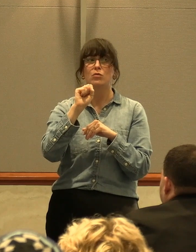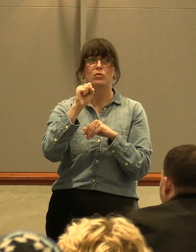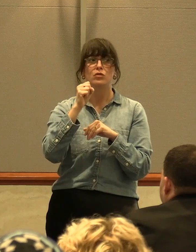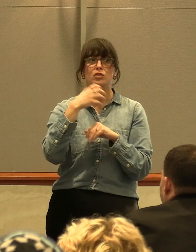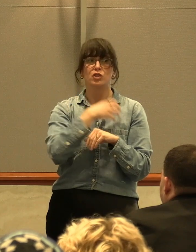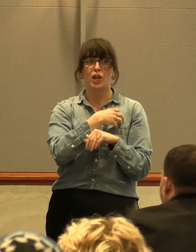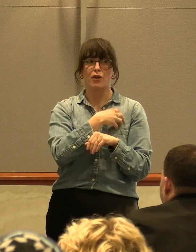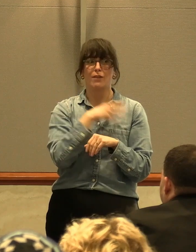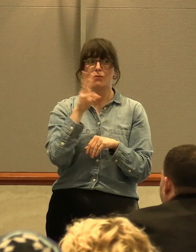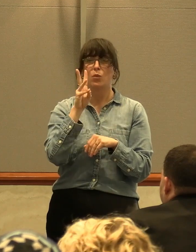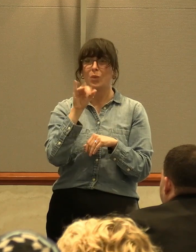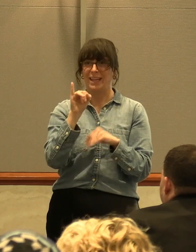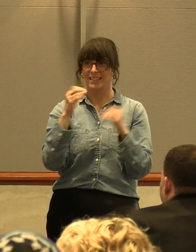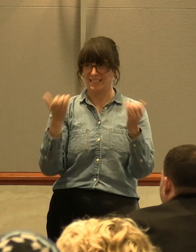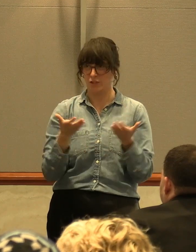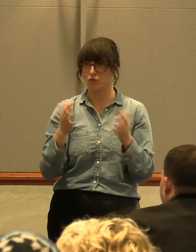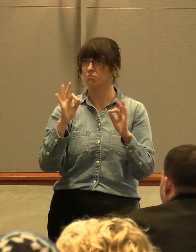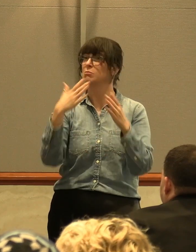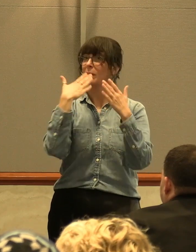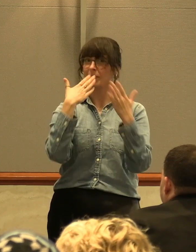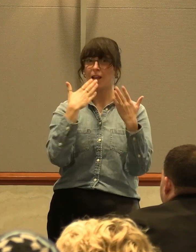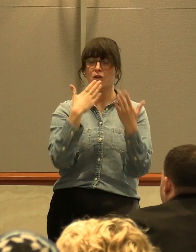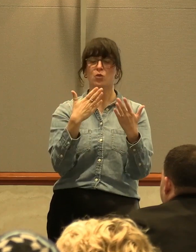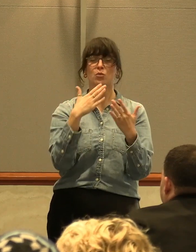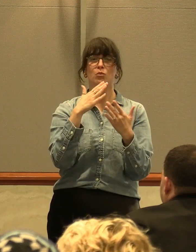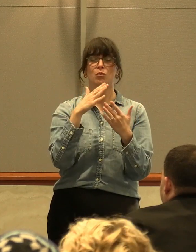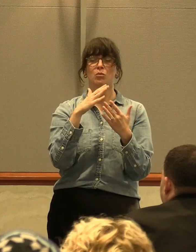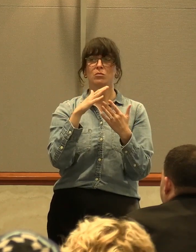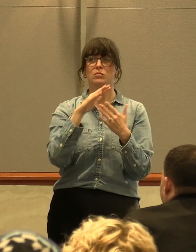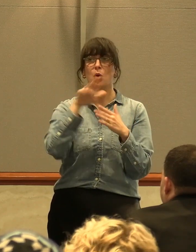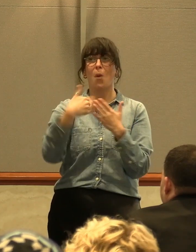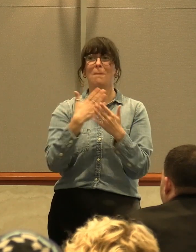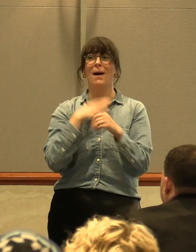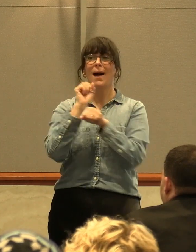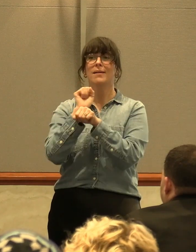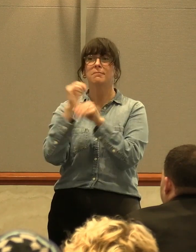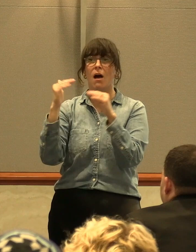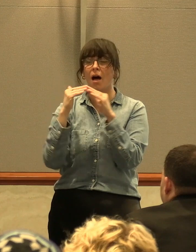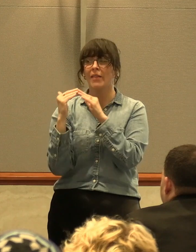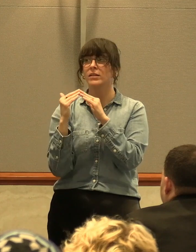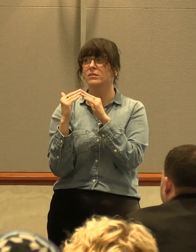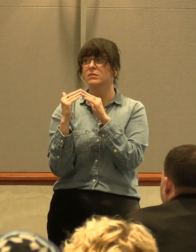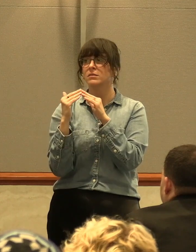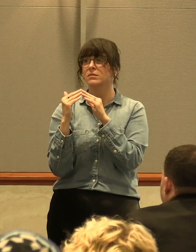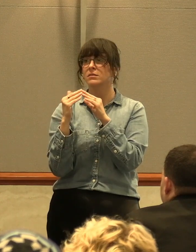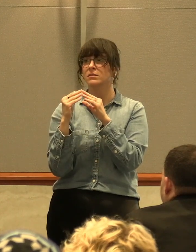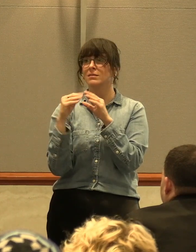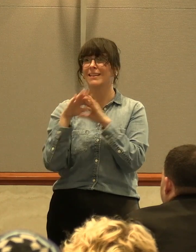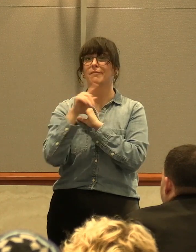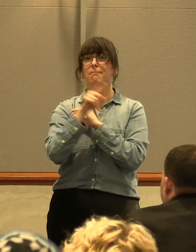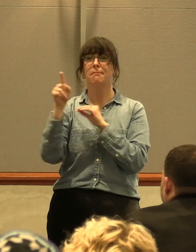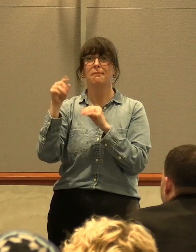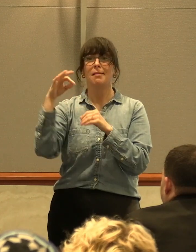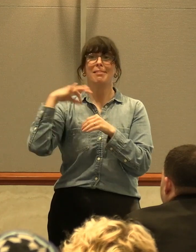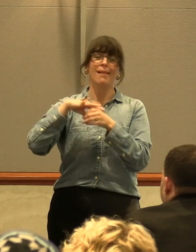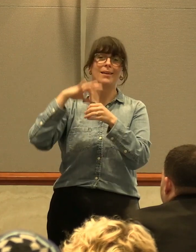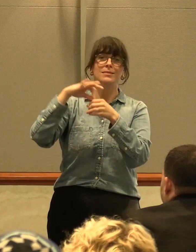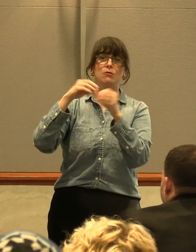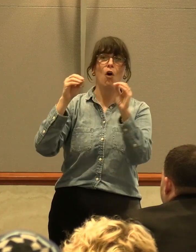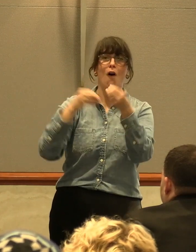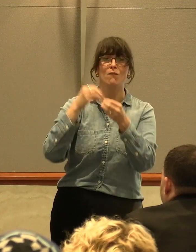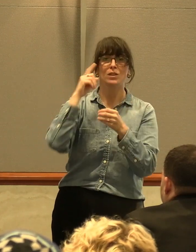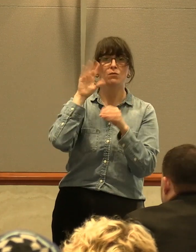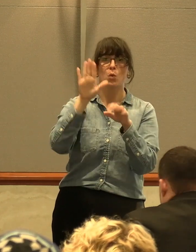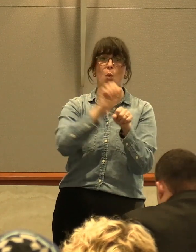here. So I want to thank all of my colleagues in elected office that are here for what